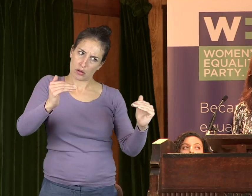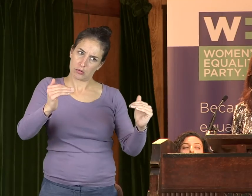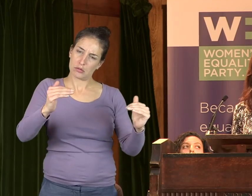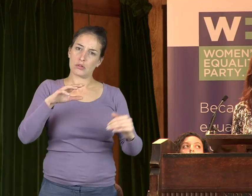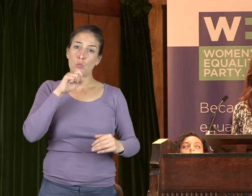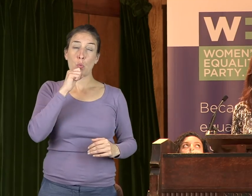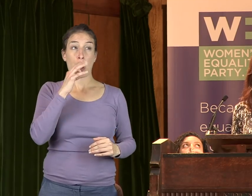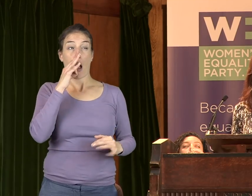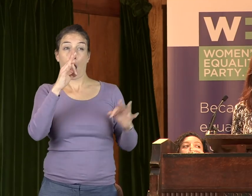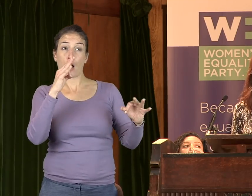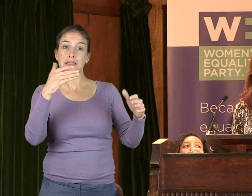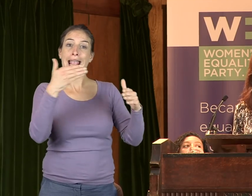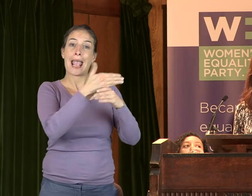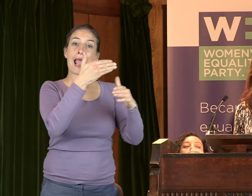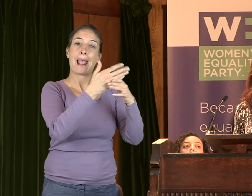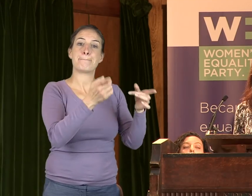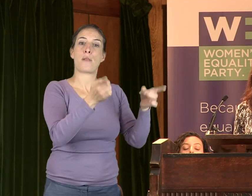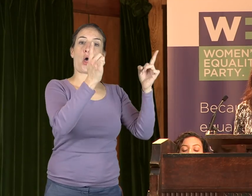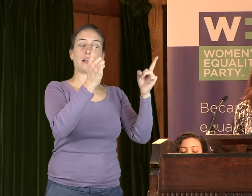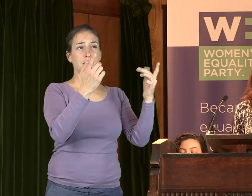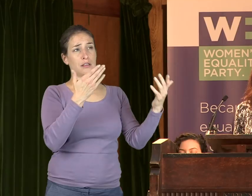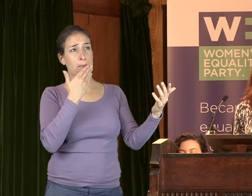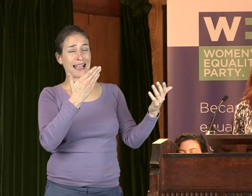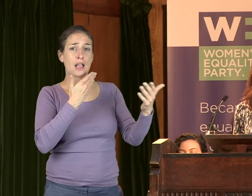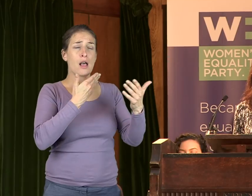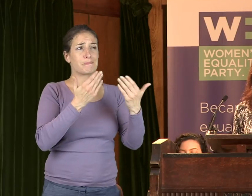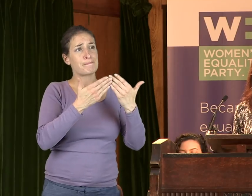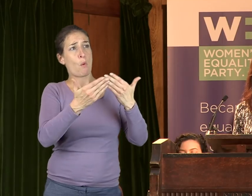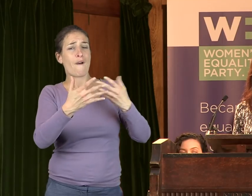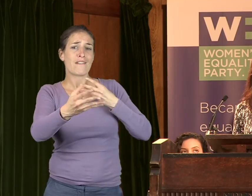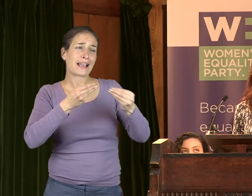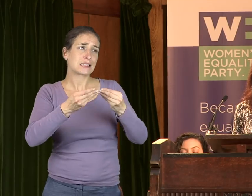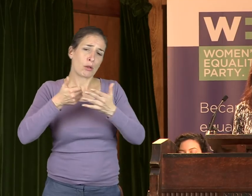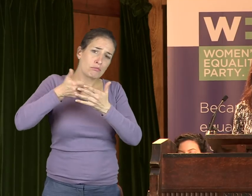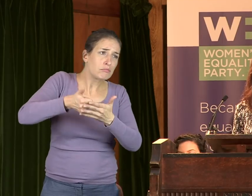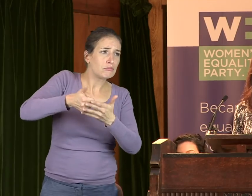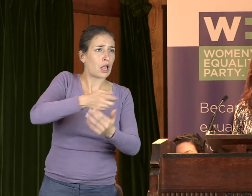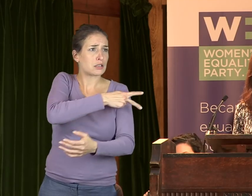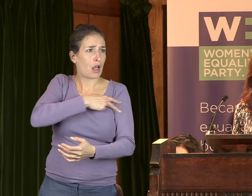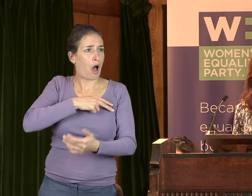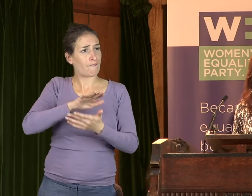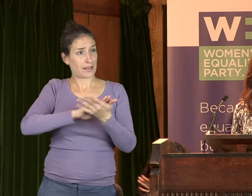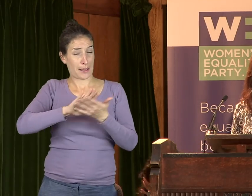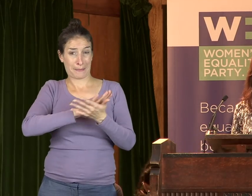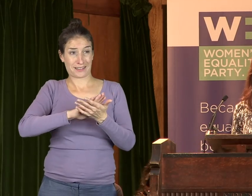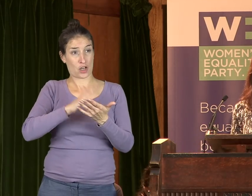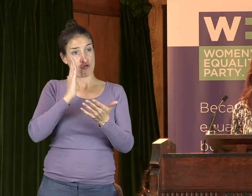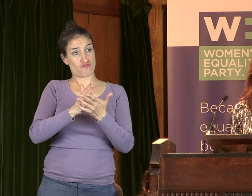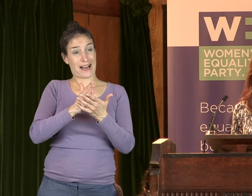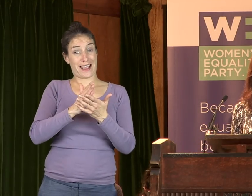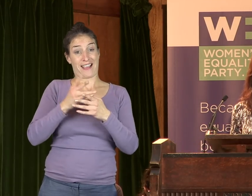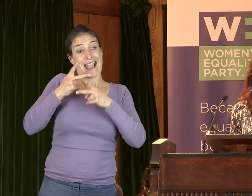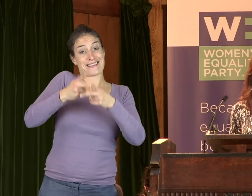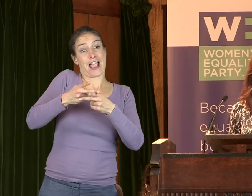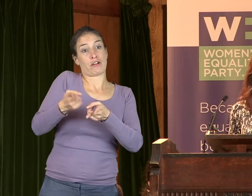employers to be more flexible, and we will spread caring responsibilities more equally so that women have genuine